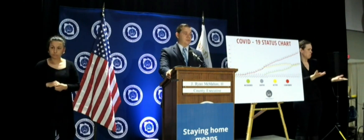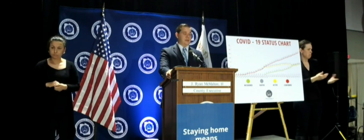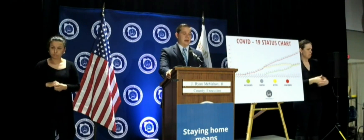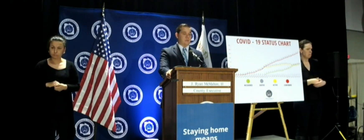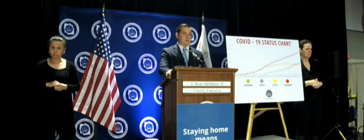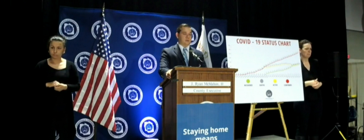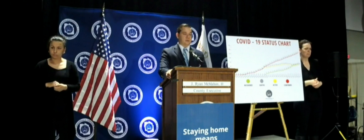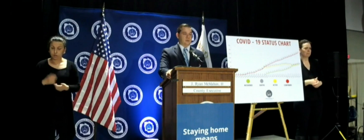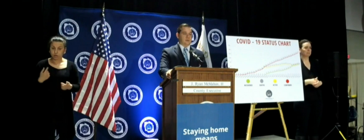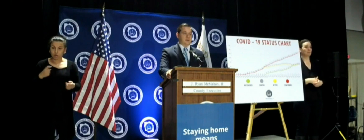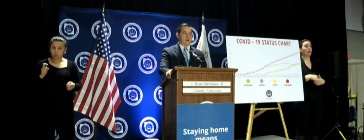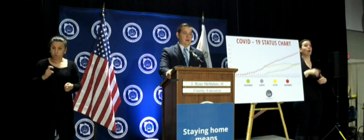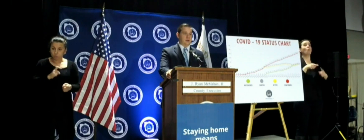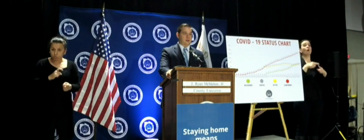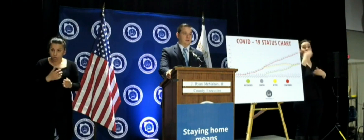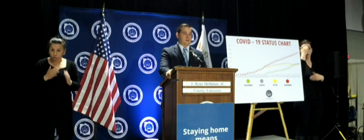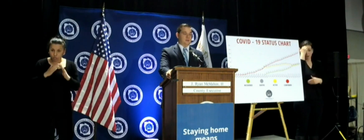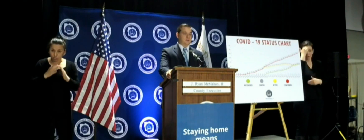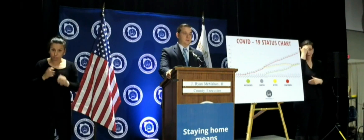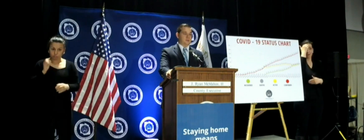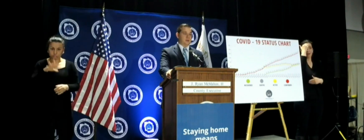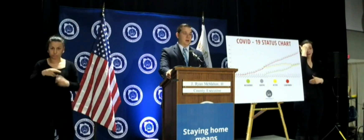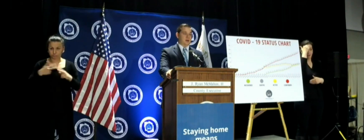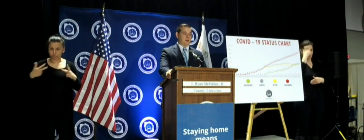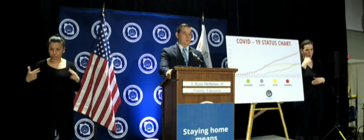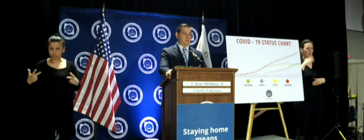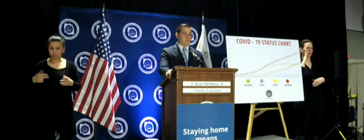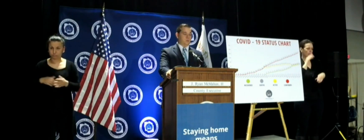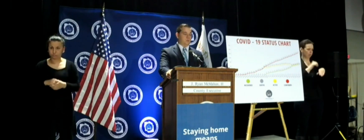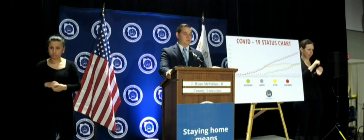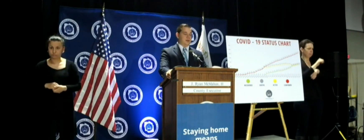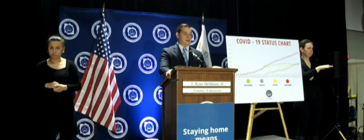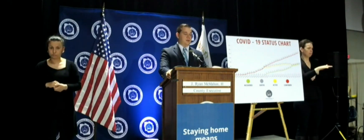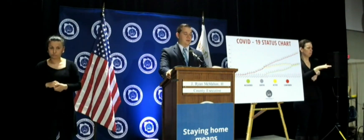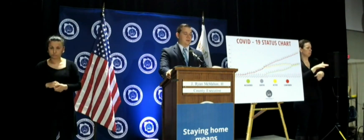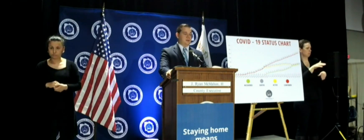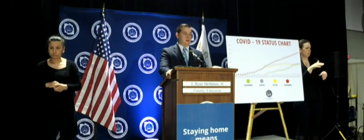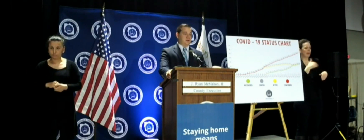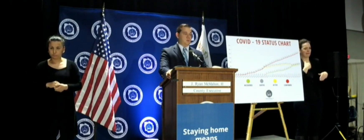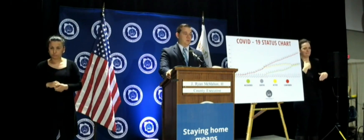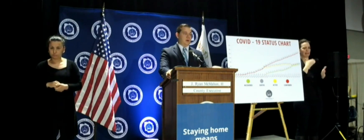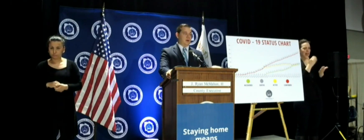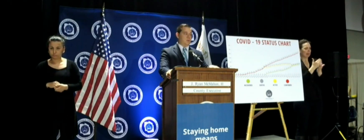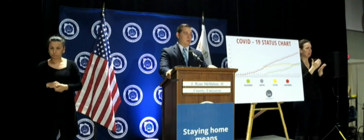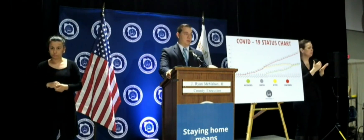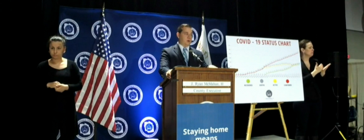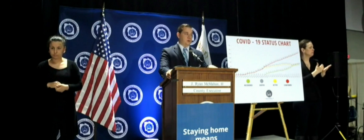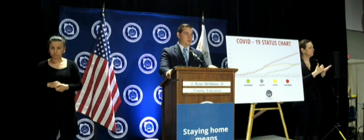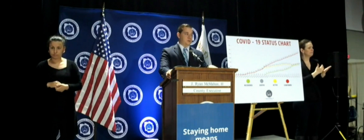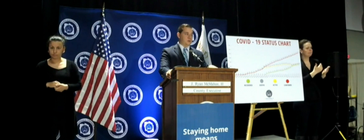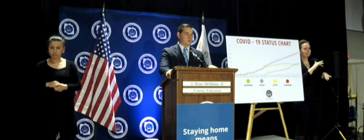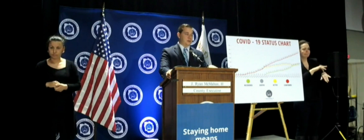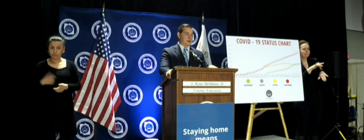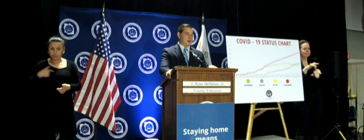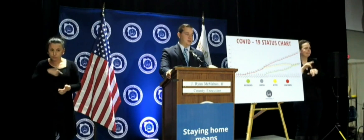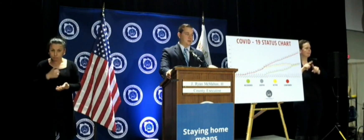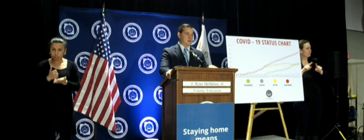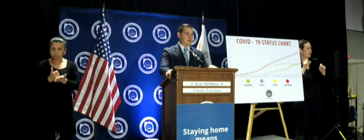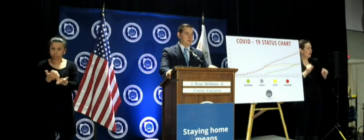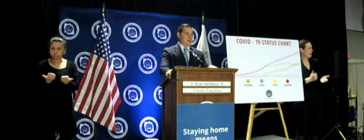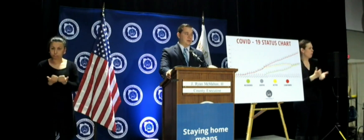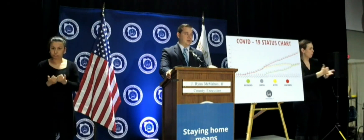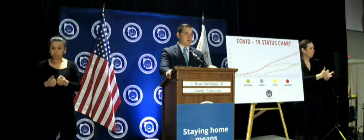where this has happened. This is an area we've said we want to help our partners in New York State